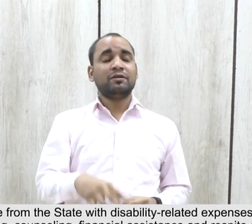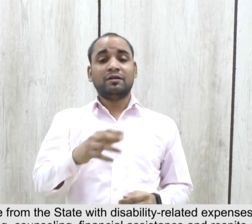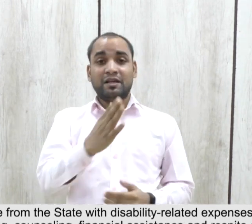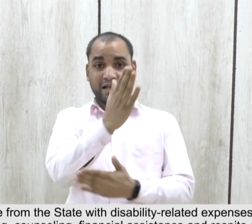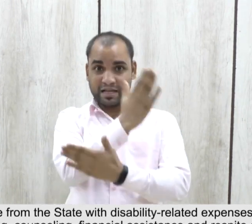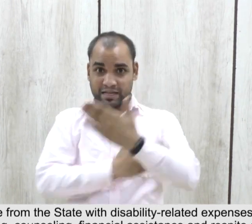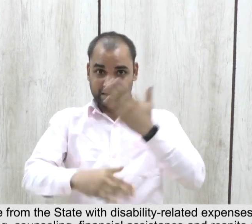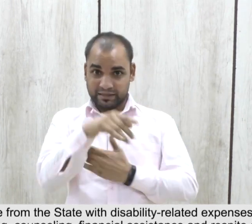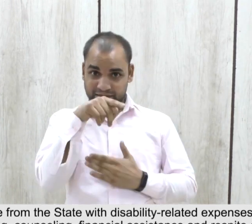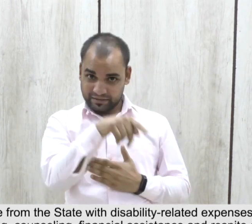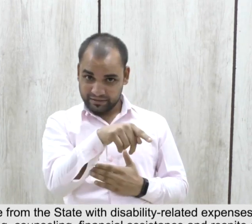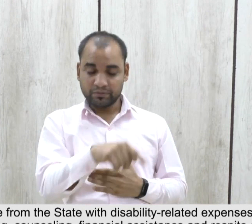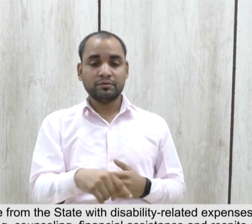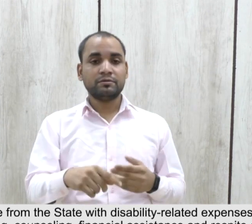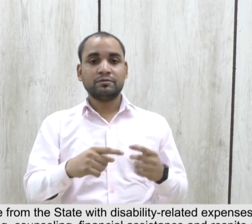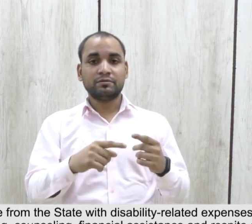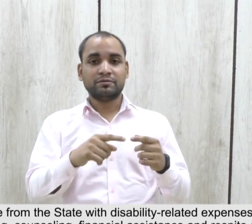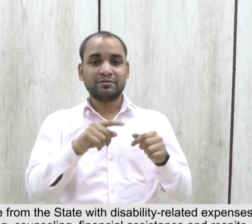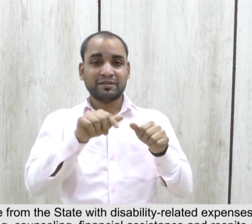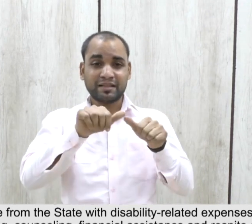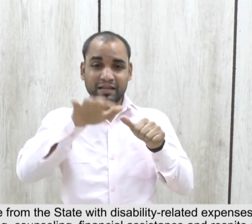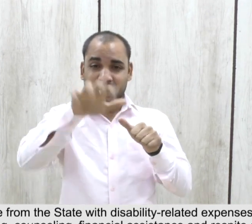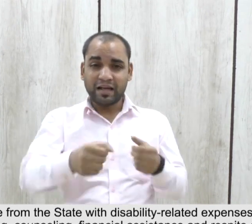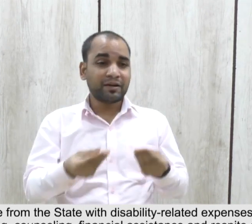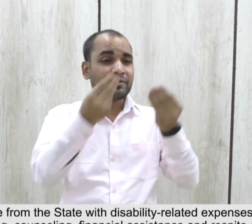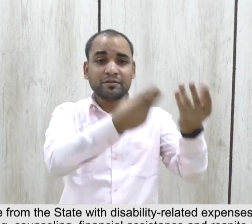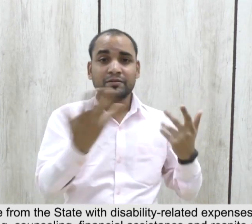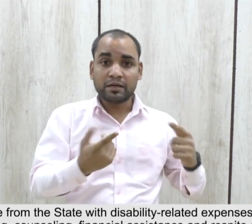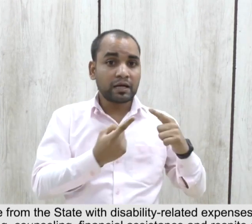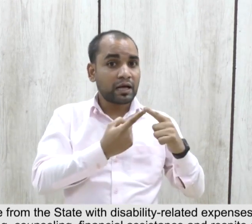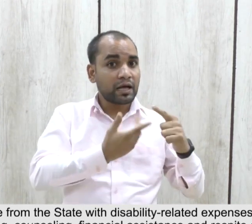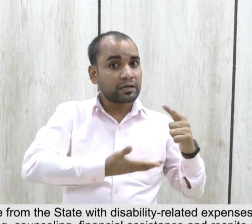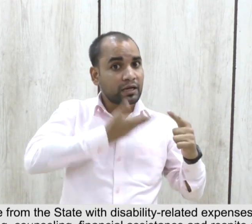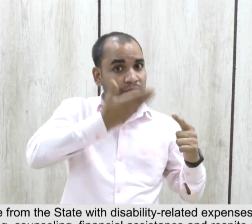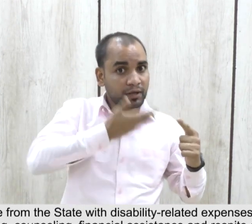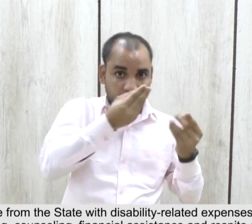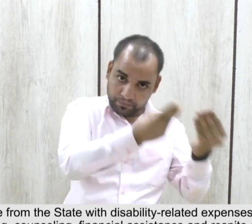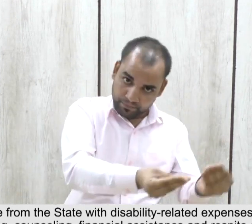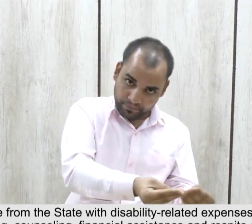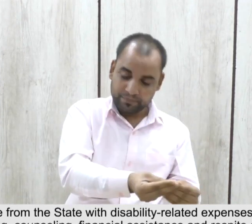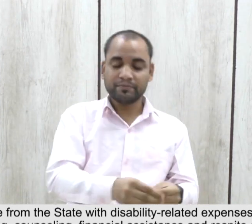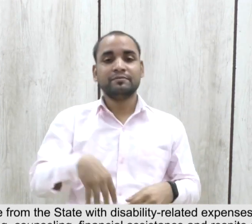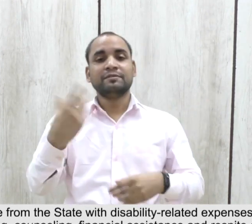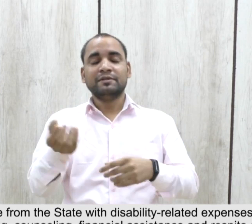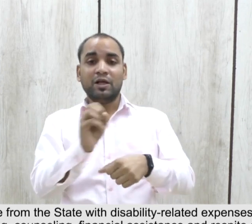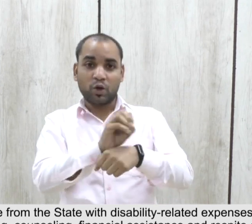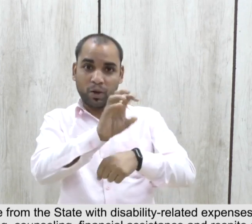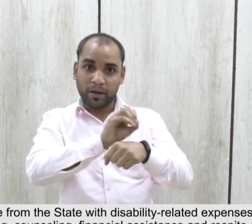Access to assistance from the state with disability-related expenses, including adequate training, counseling, financial